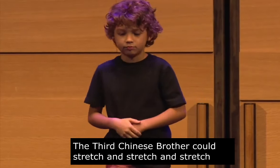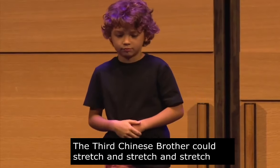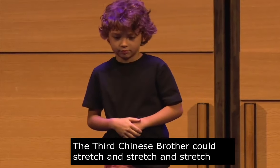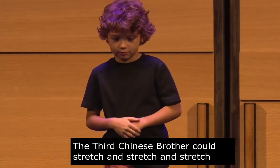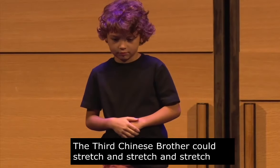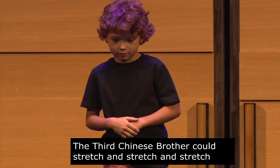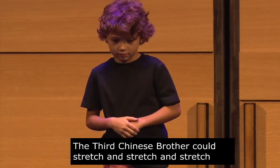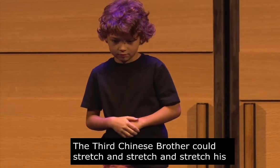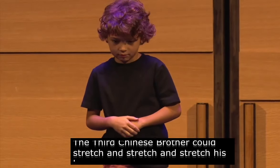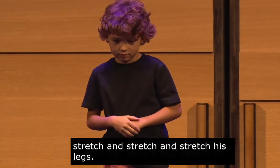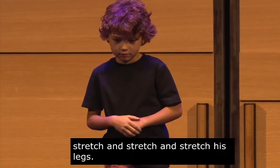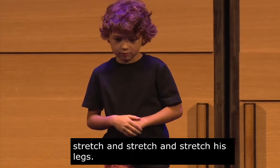his legs.